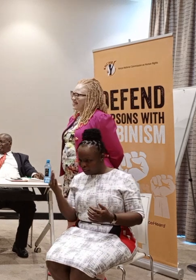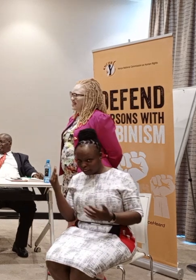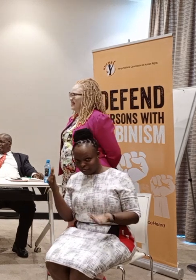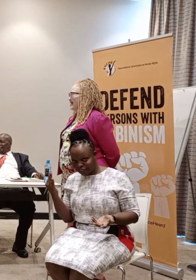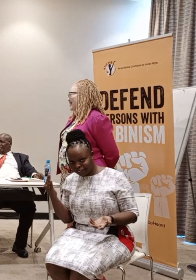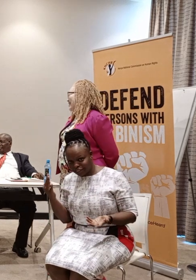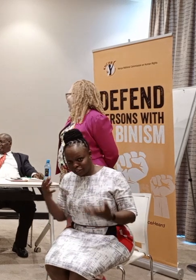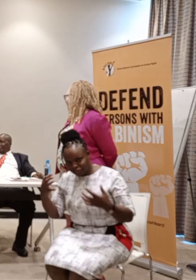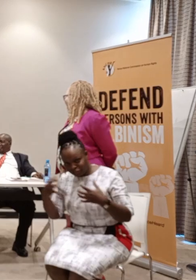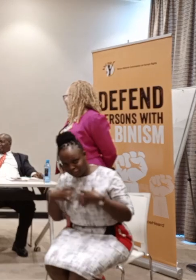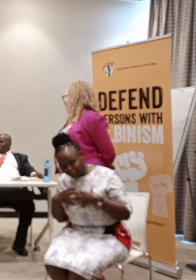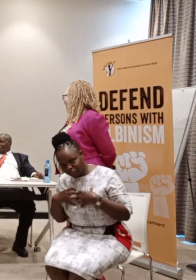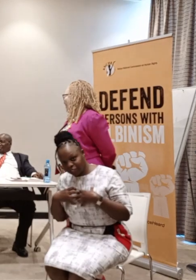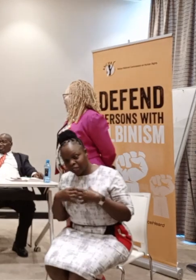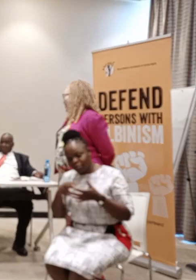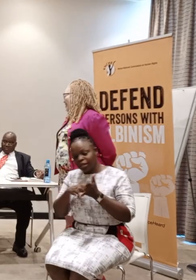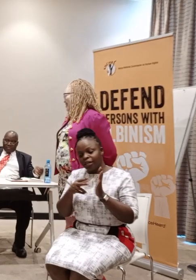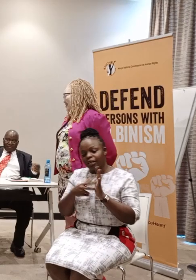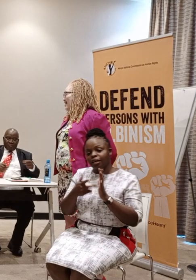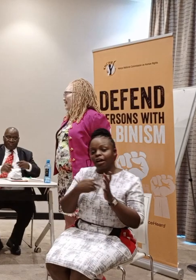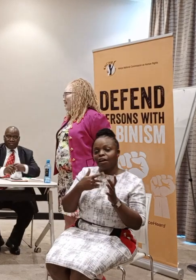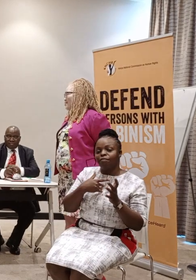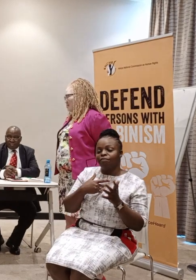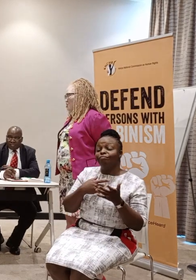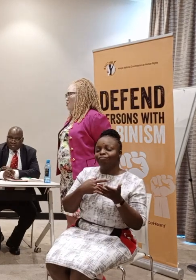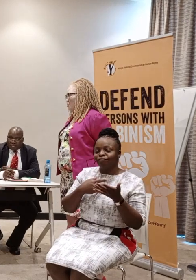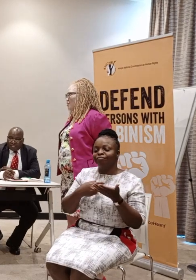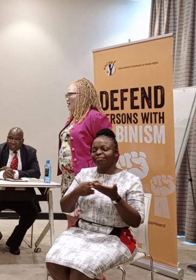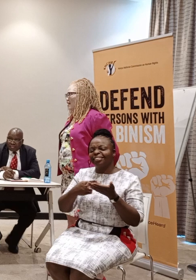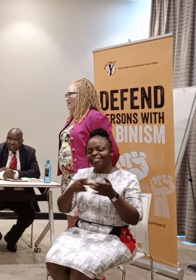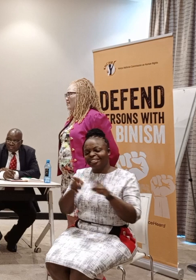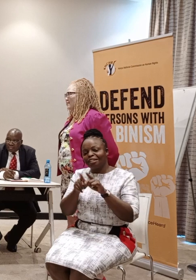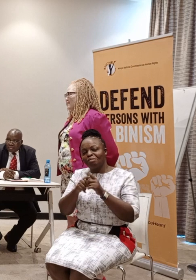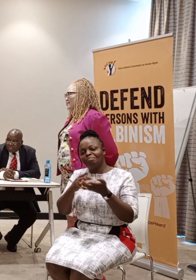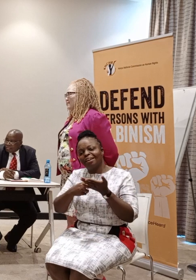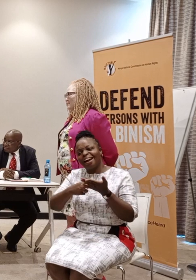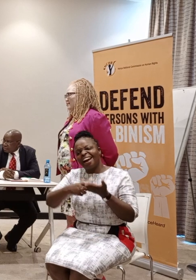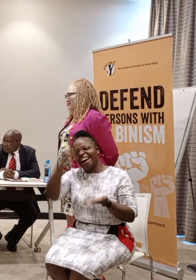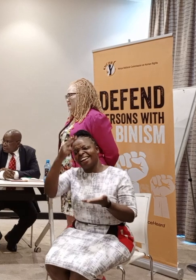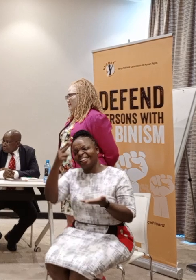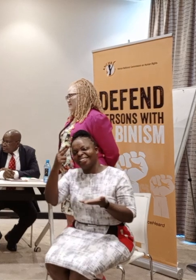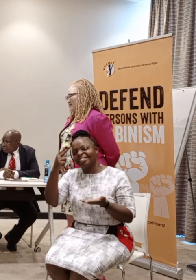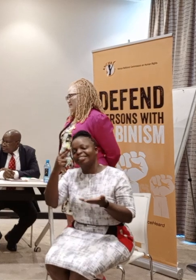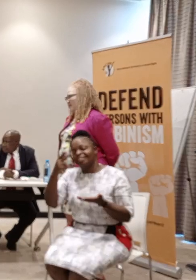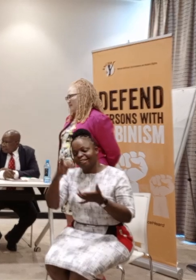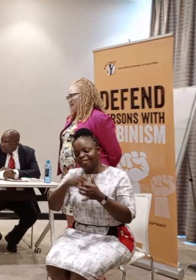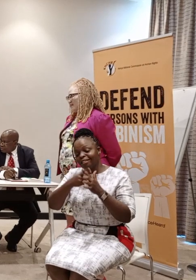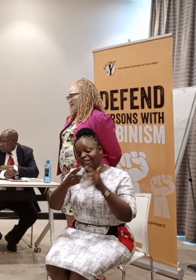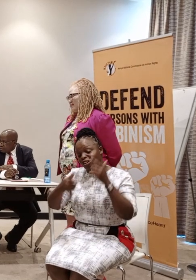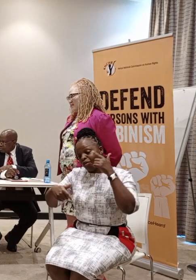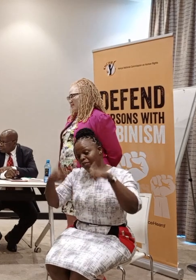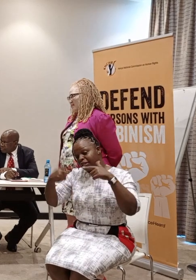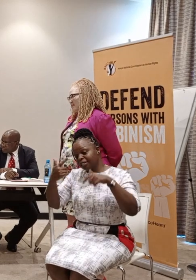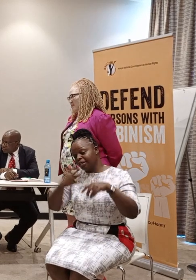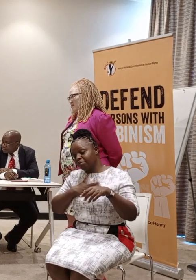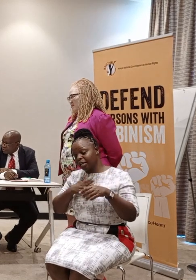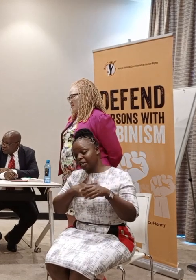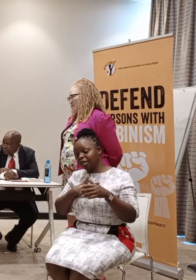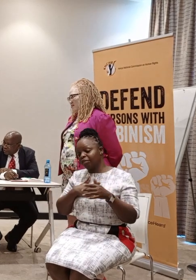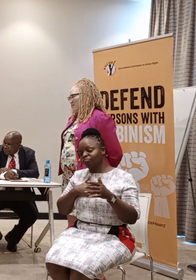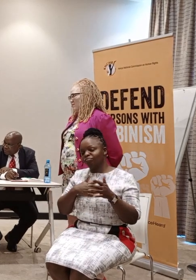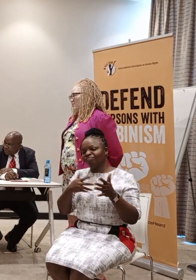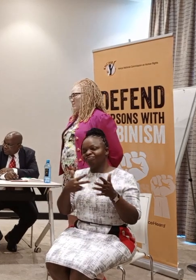So there is that hero zero kind of space. Yeah. Then my competitor organized goons to attack me. I'm sure some of